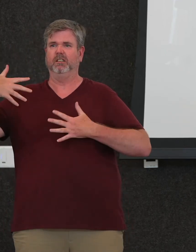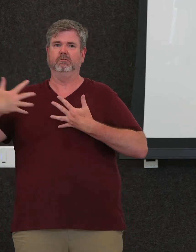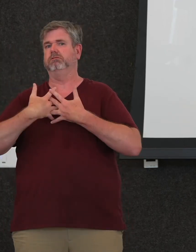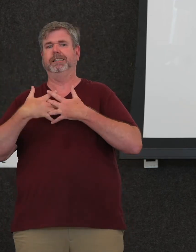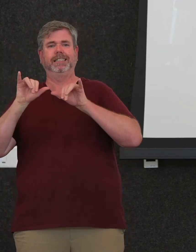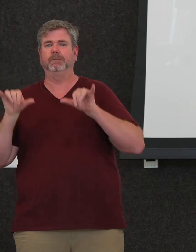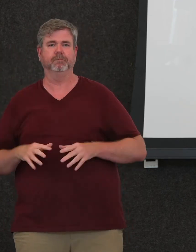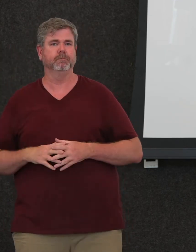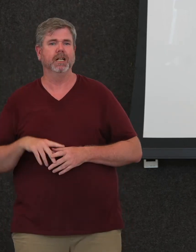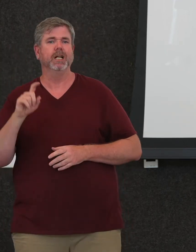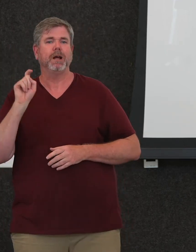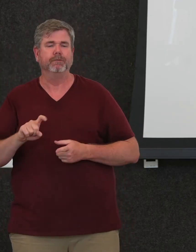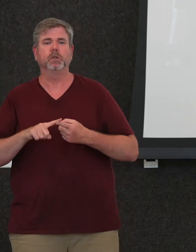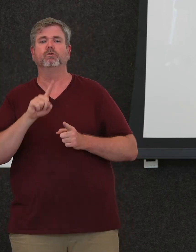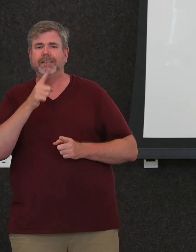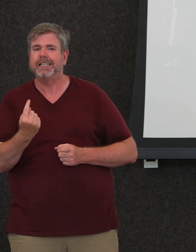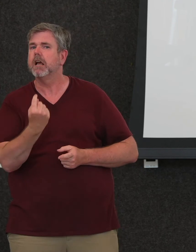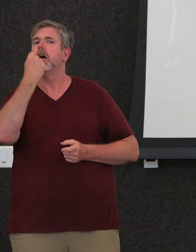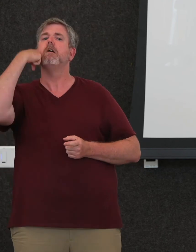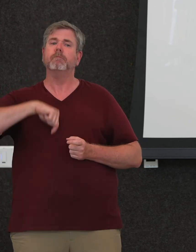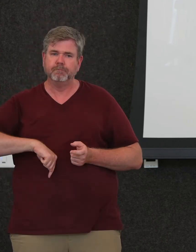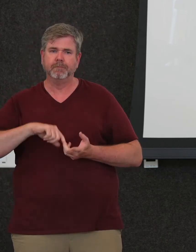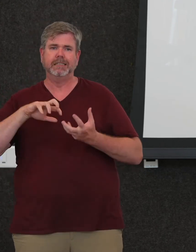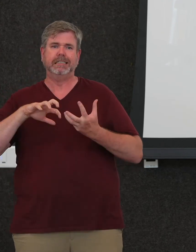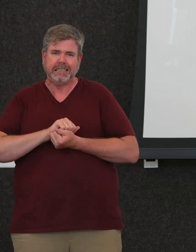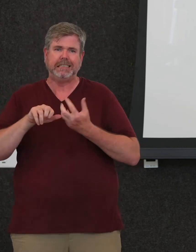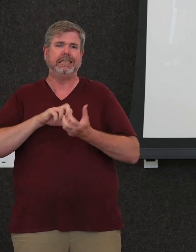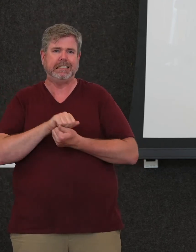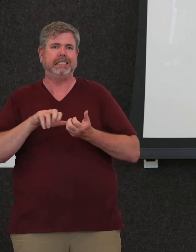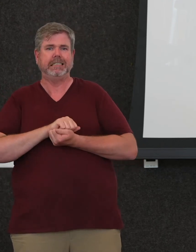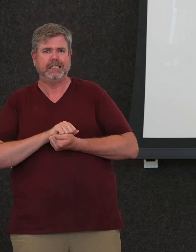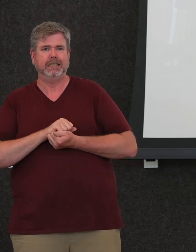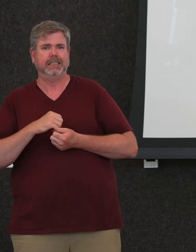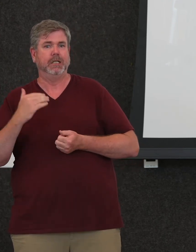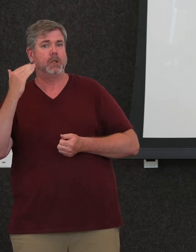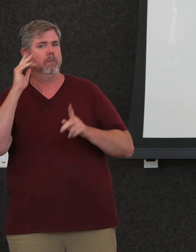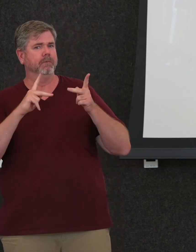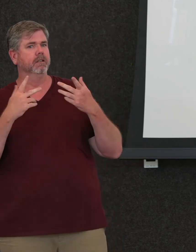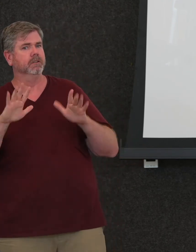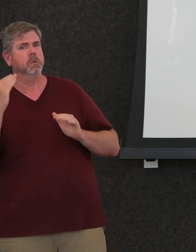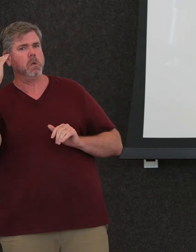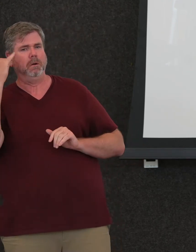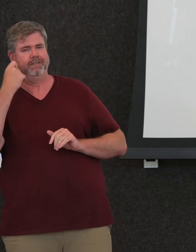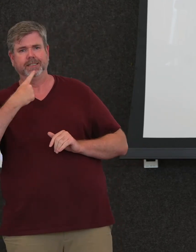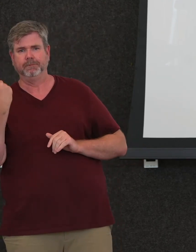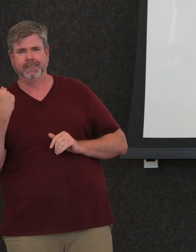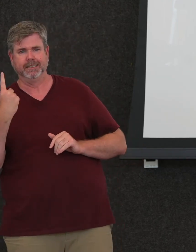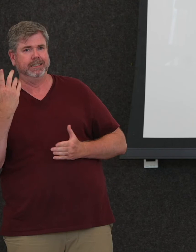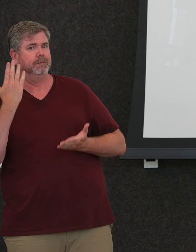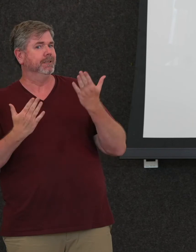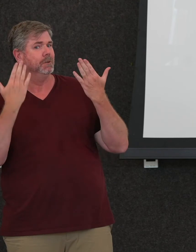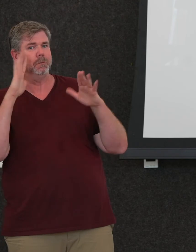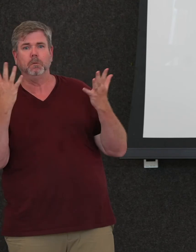to ingest it, and in my experience, most people know they're ingesting some type of drug, even if they are not aware of what drug